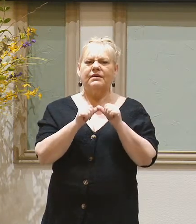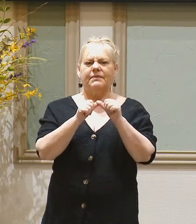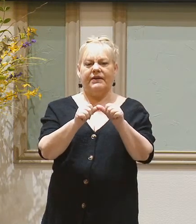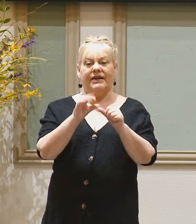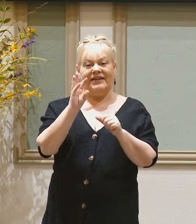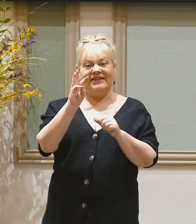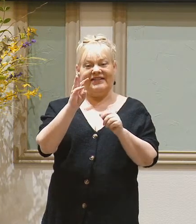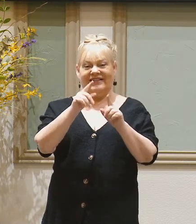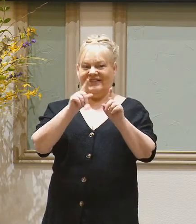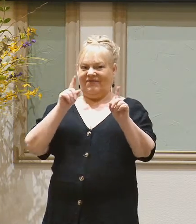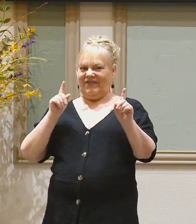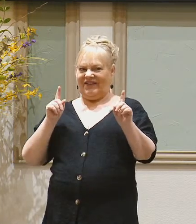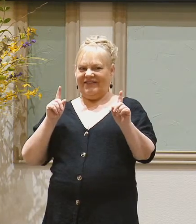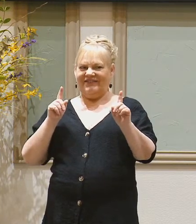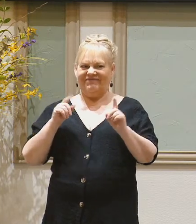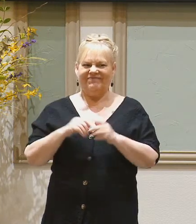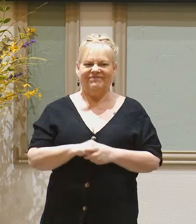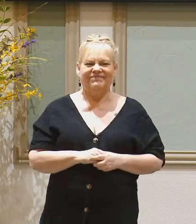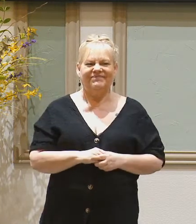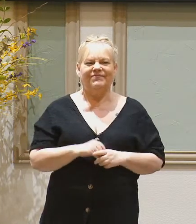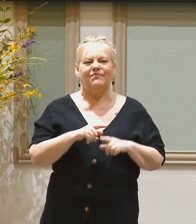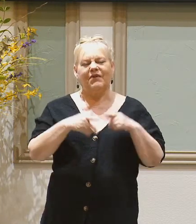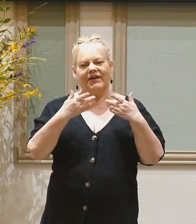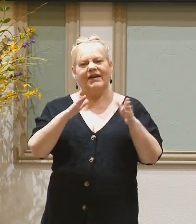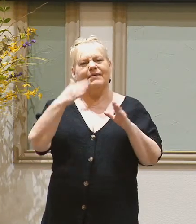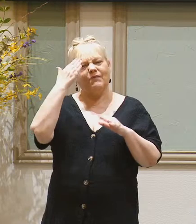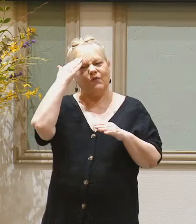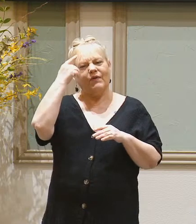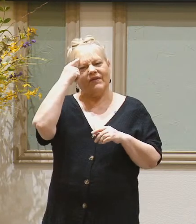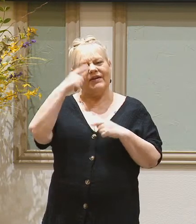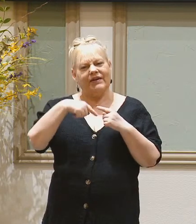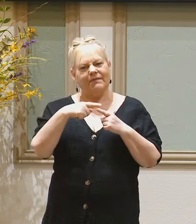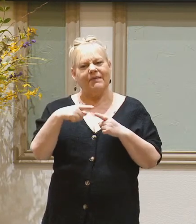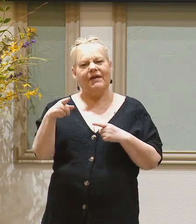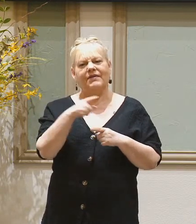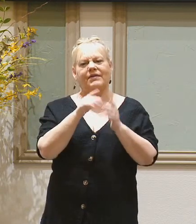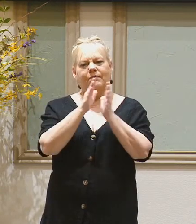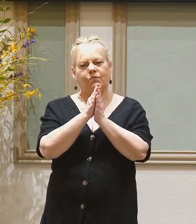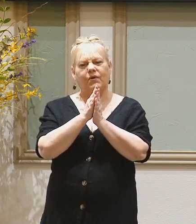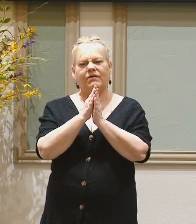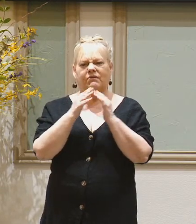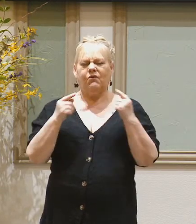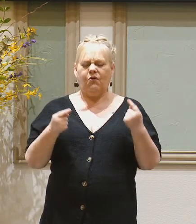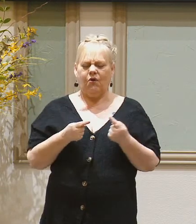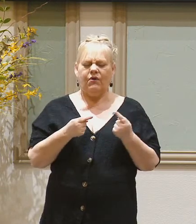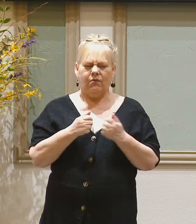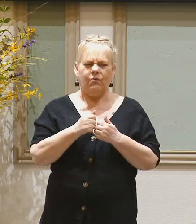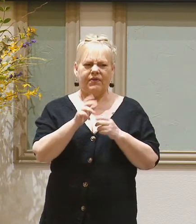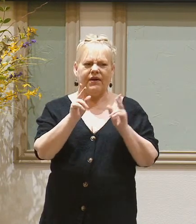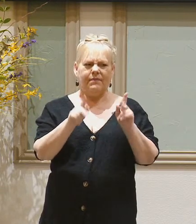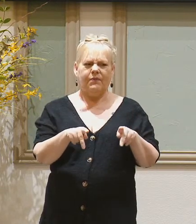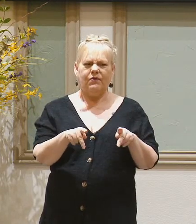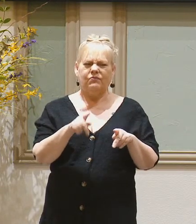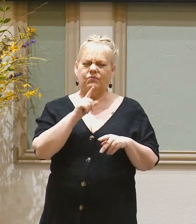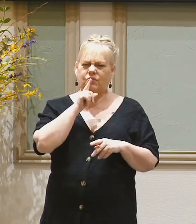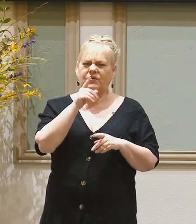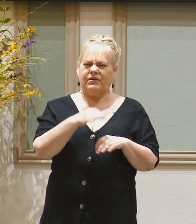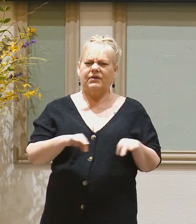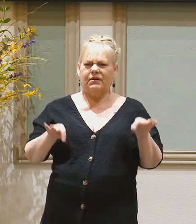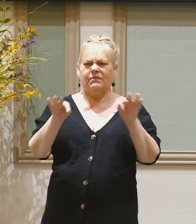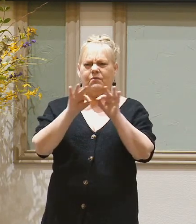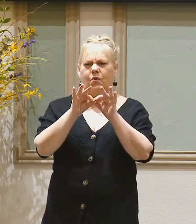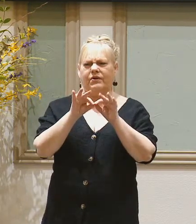6 feet, but let them know you're thinking about them and praying for them and you're hurting with them. That's really